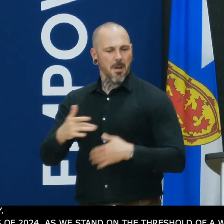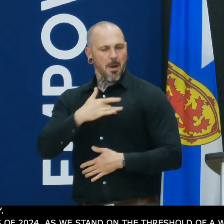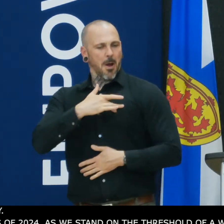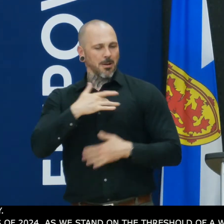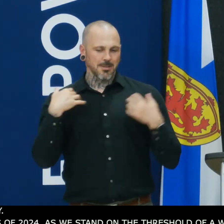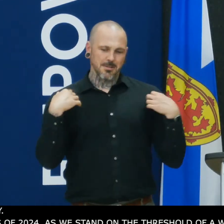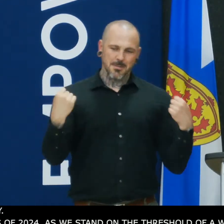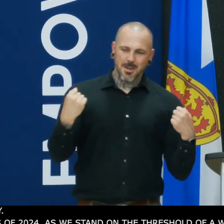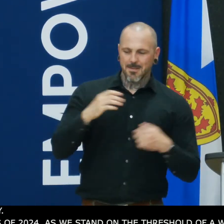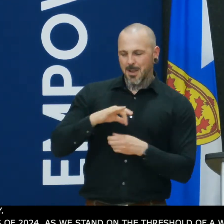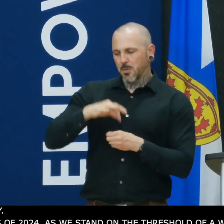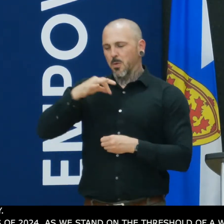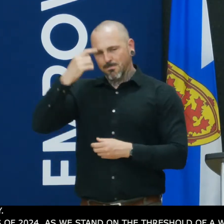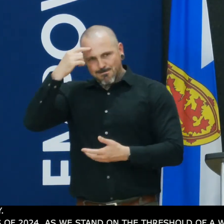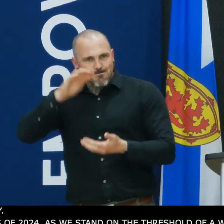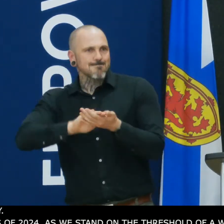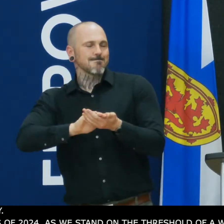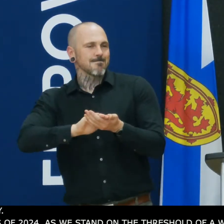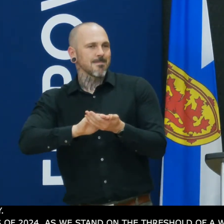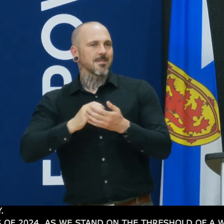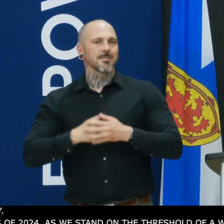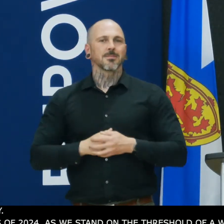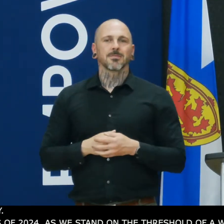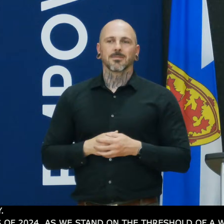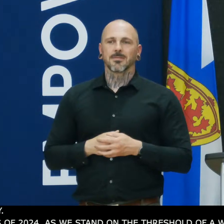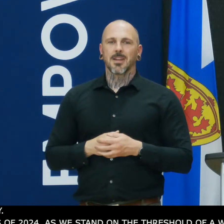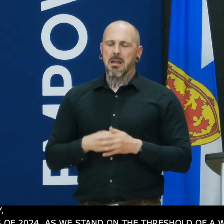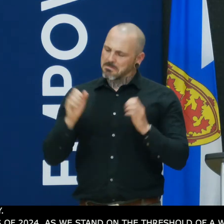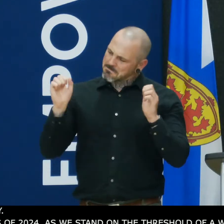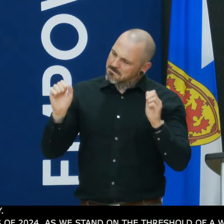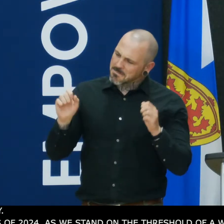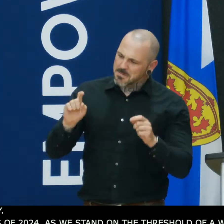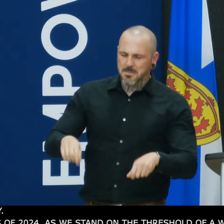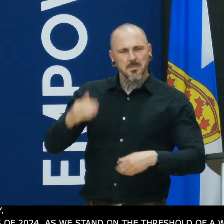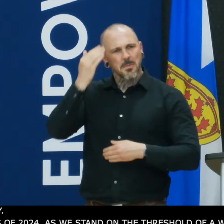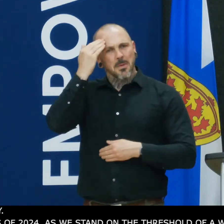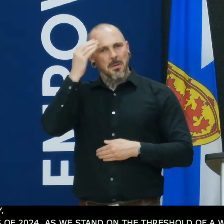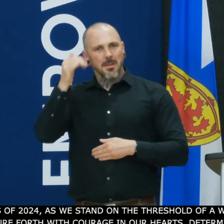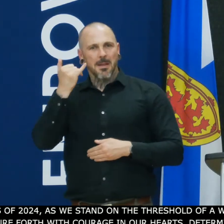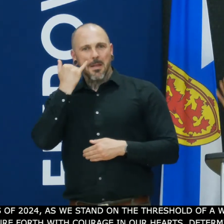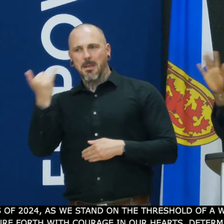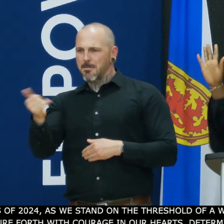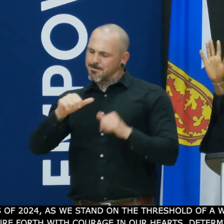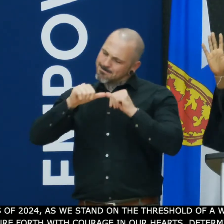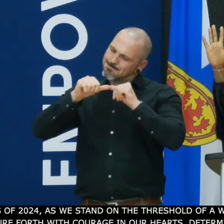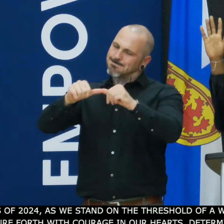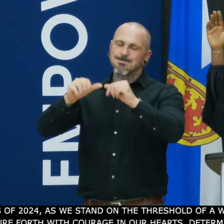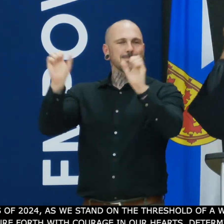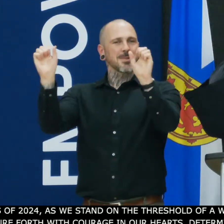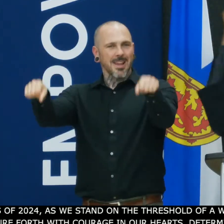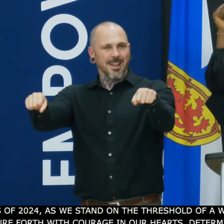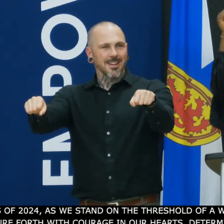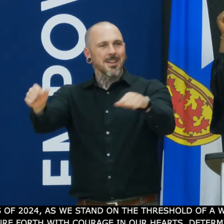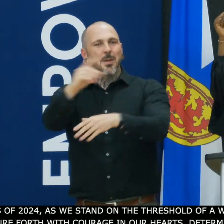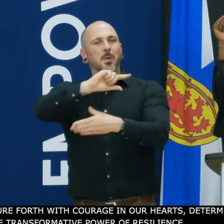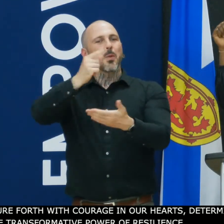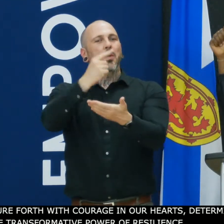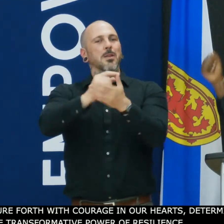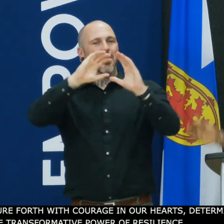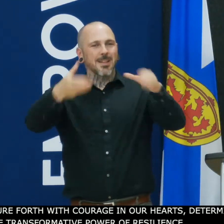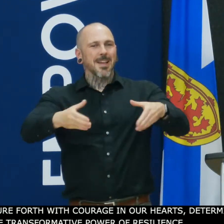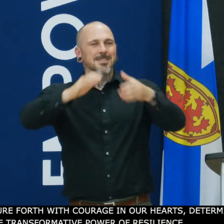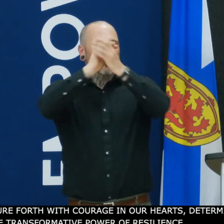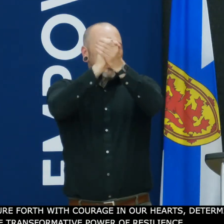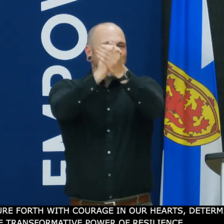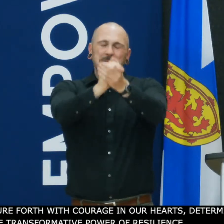souls, and a steadfast belief in the transformative power of resilience. Congratulations, graduates. We did